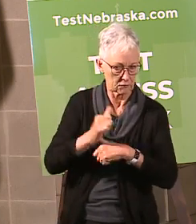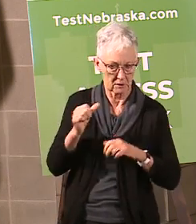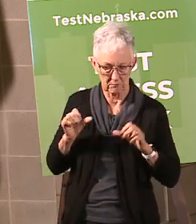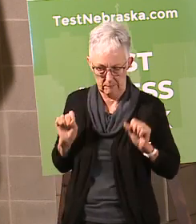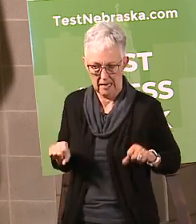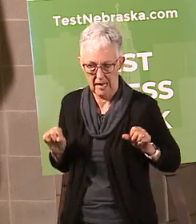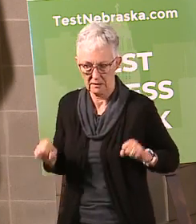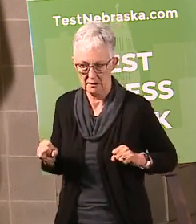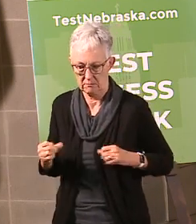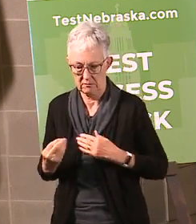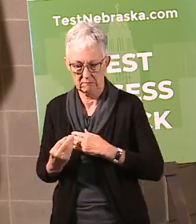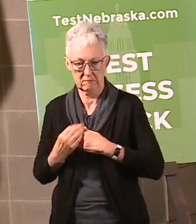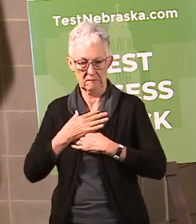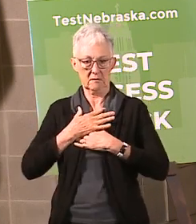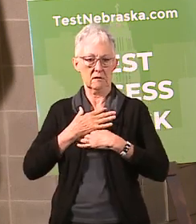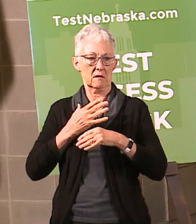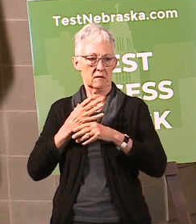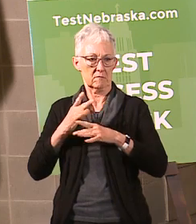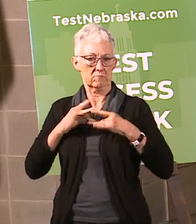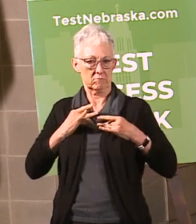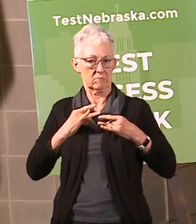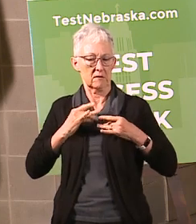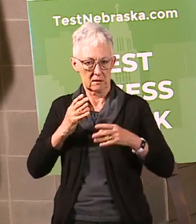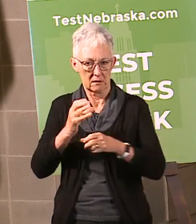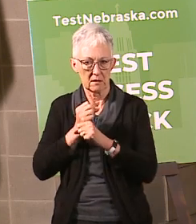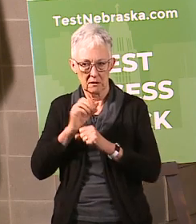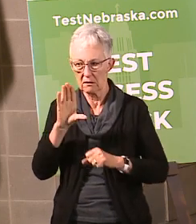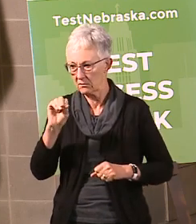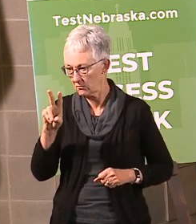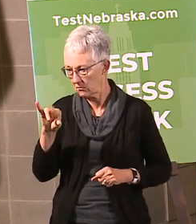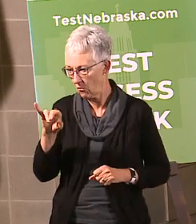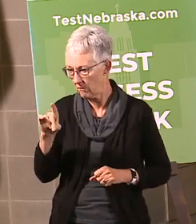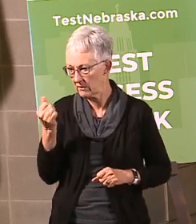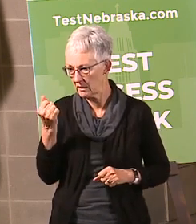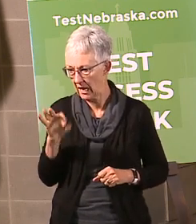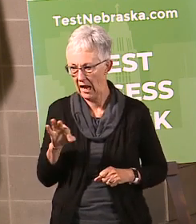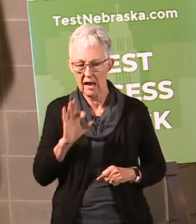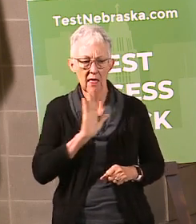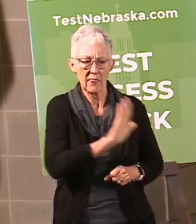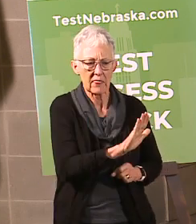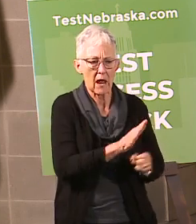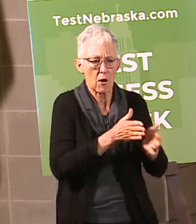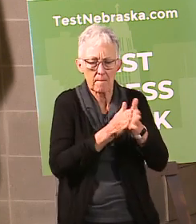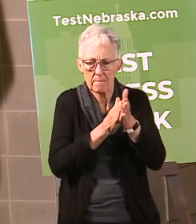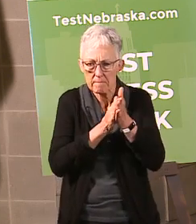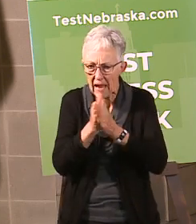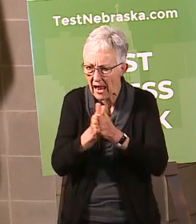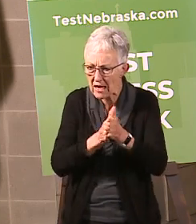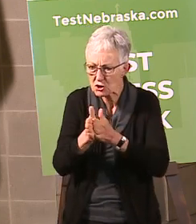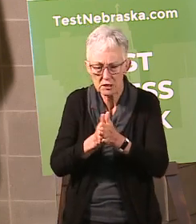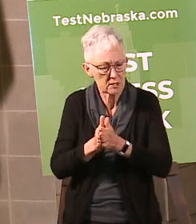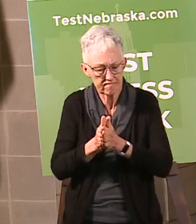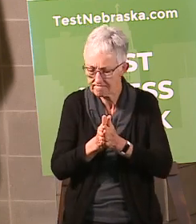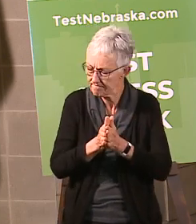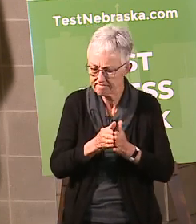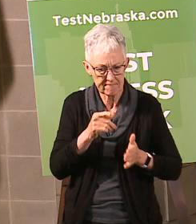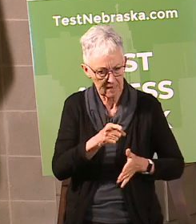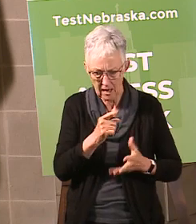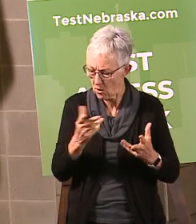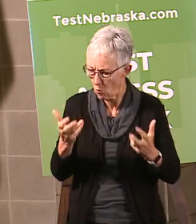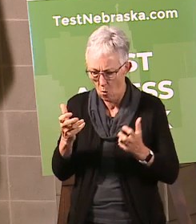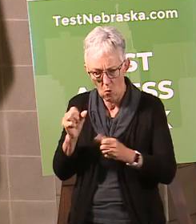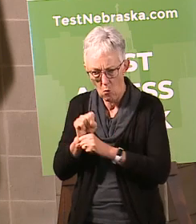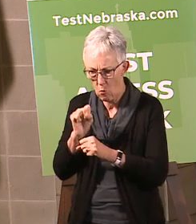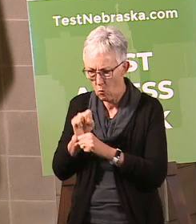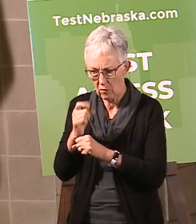work for caring for Nebraskans. They bring back that passion, and as I like to call it, they bring that grit, and they say, we're going to